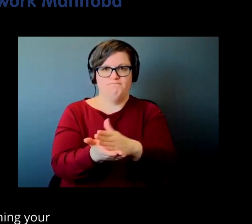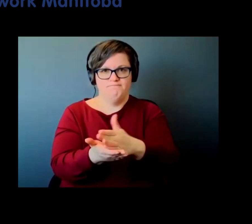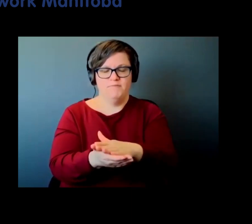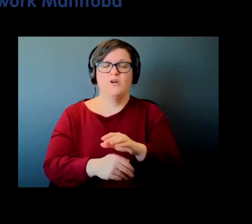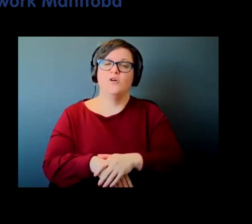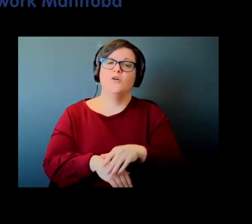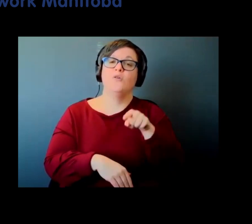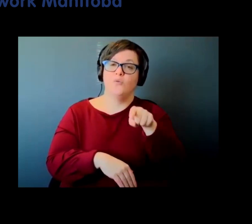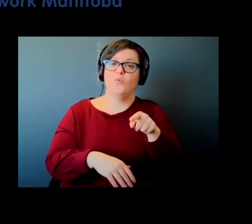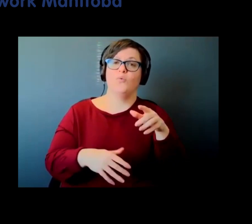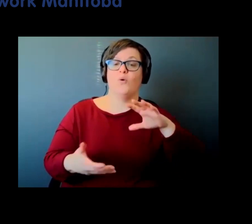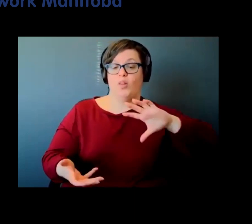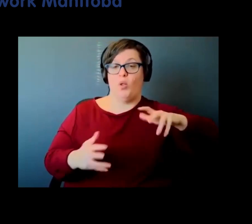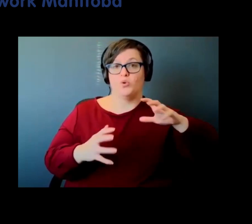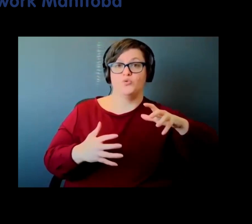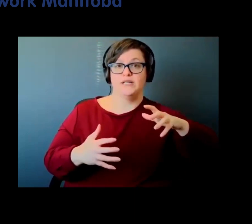plunger.